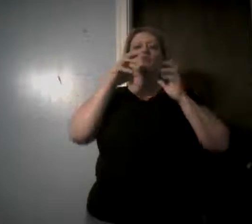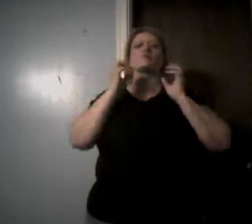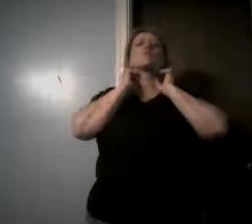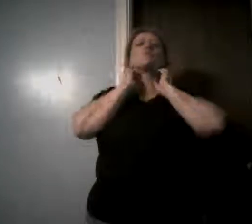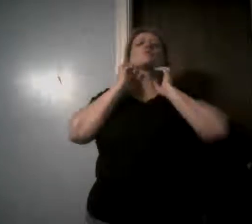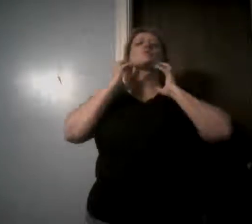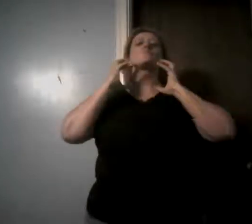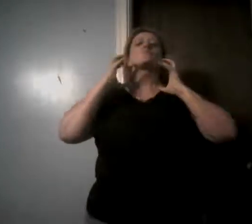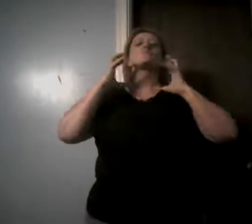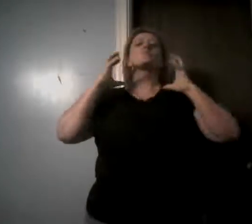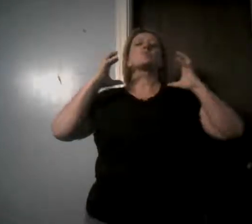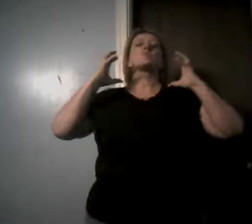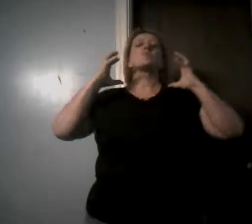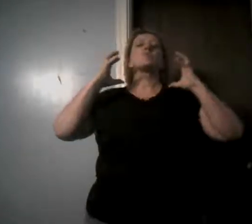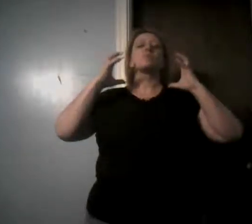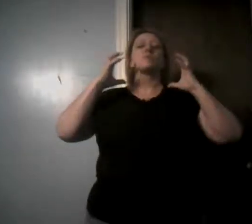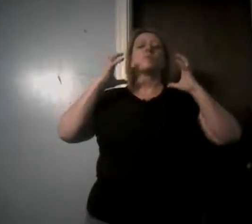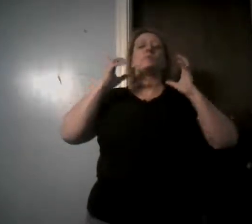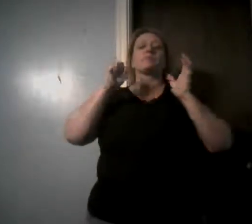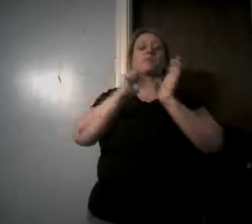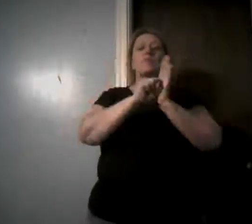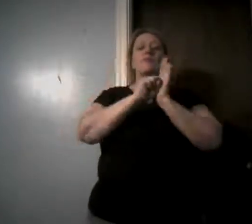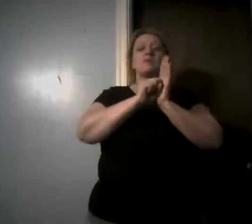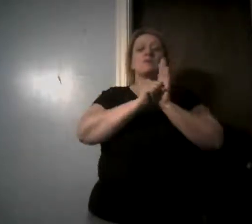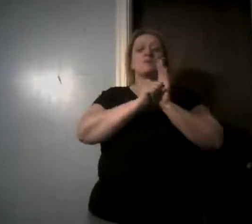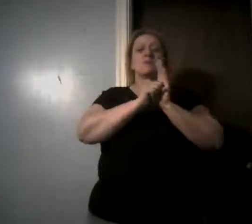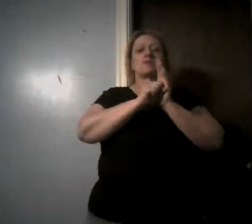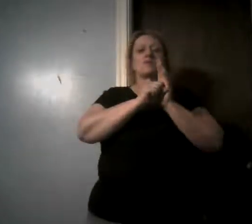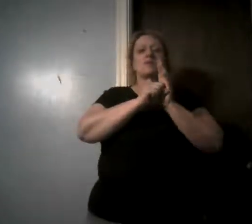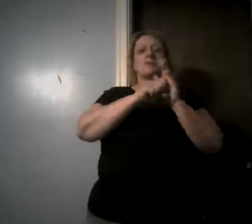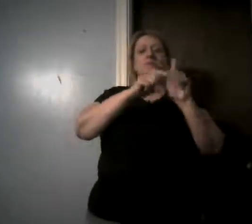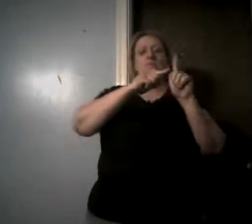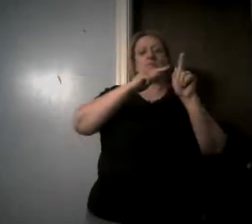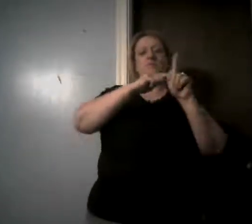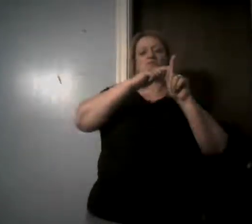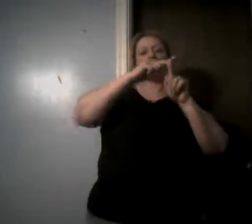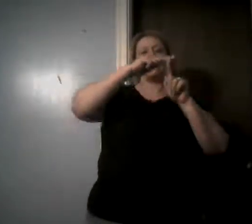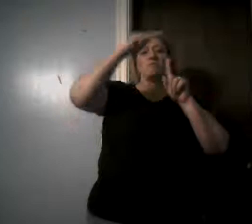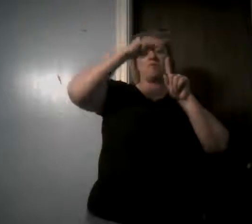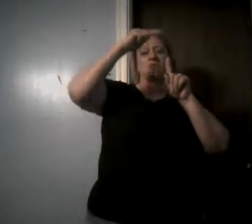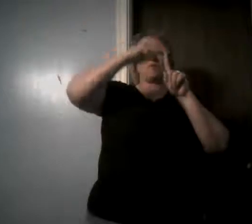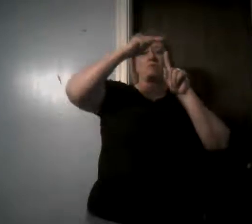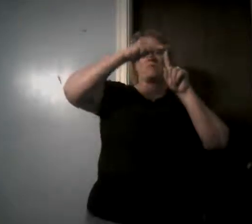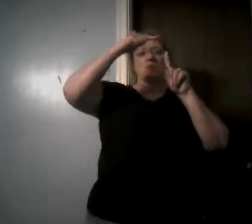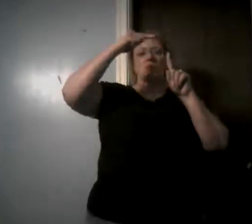Symptoms are high fever, tiredness, muscle aches, and loss of appetite.